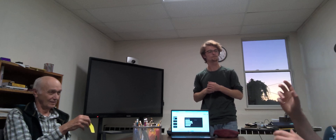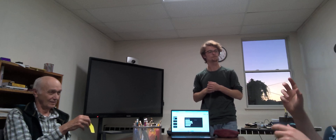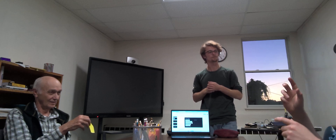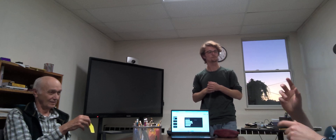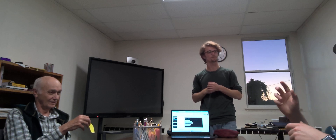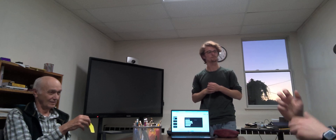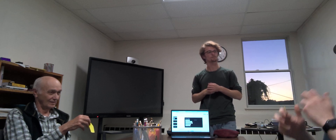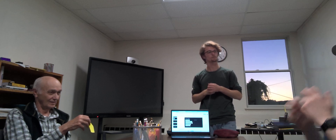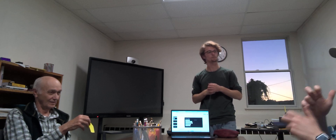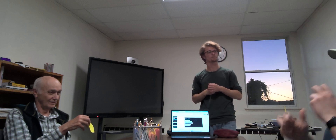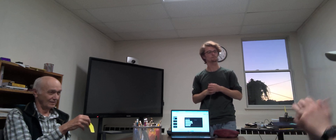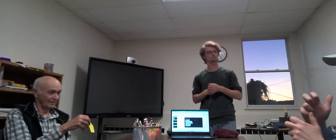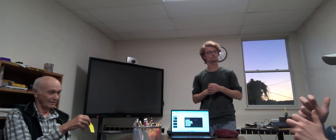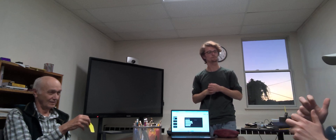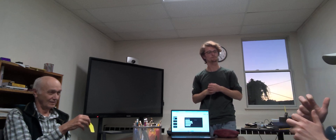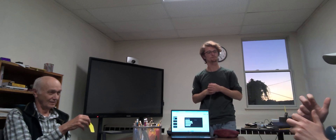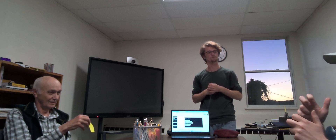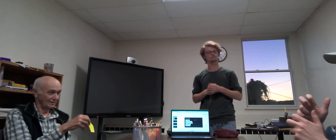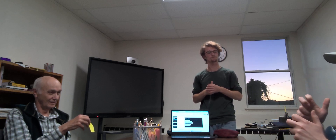it out. I know,